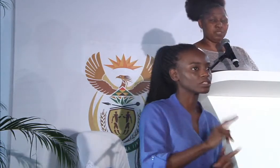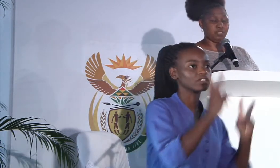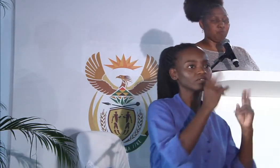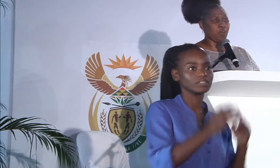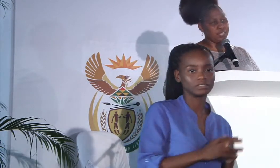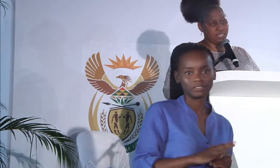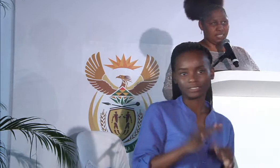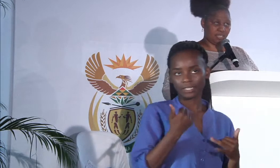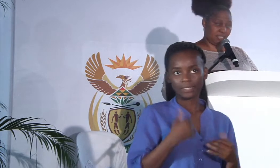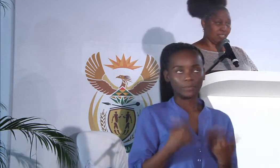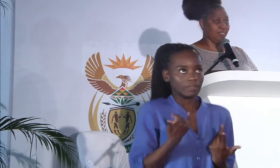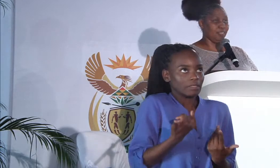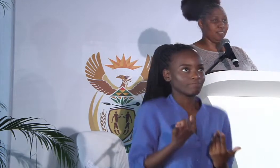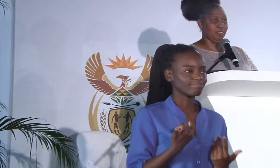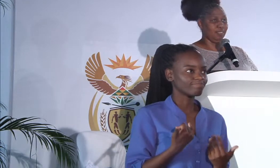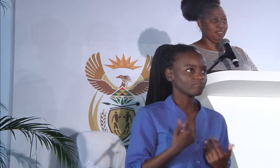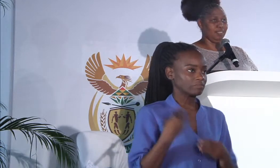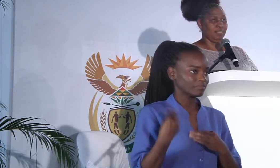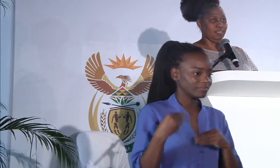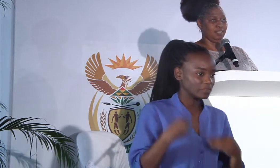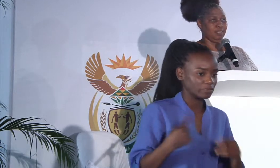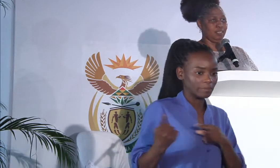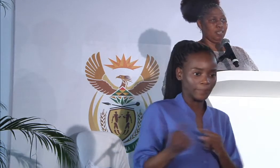busy. Boy, they did.